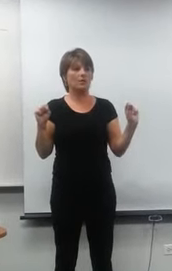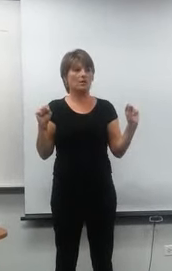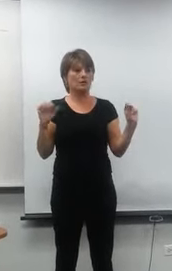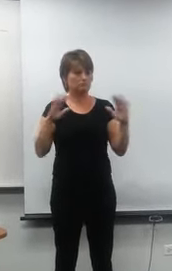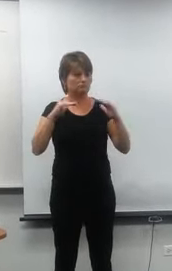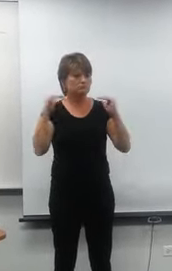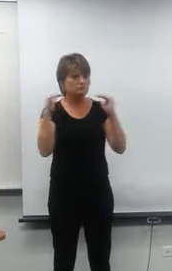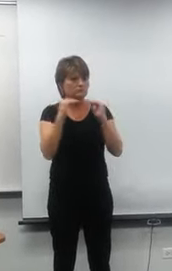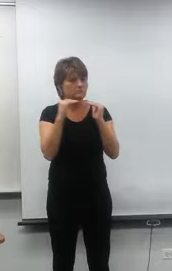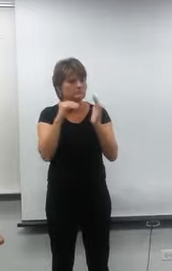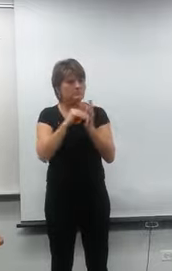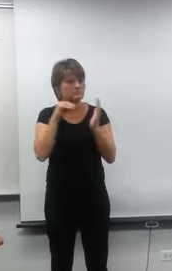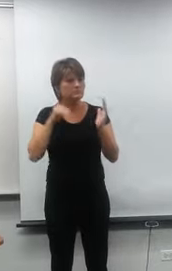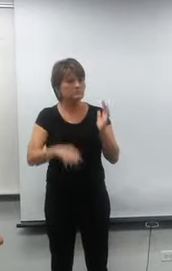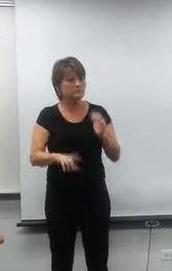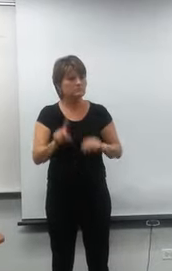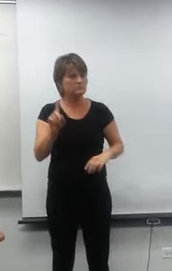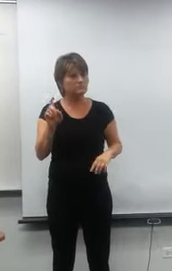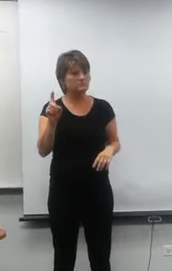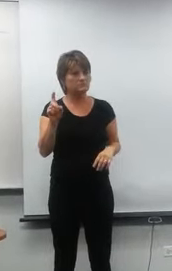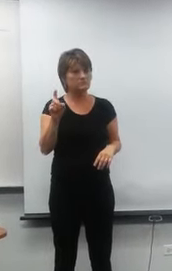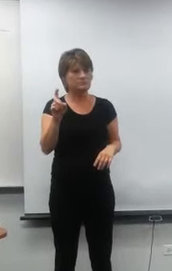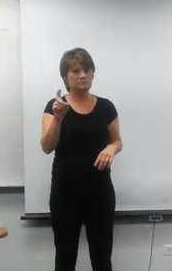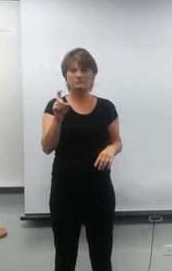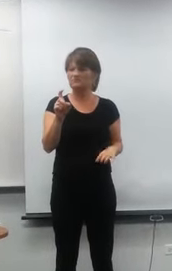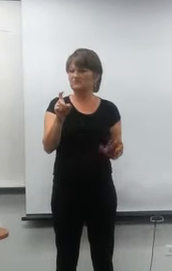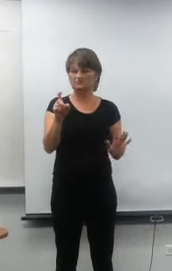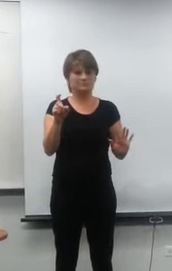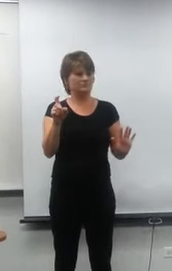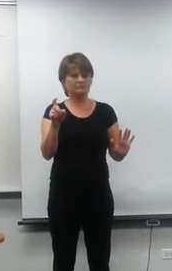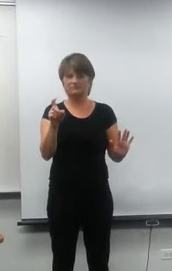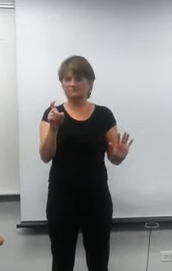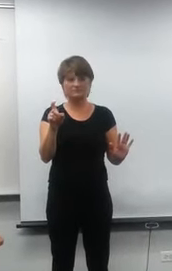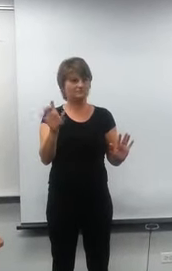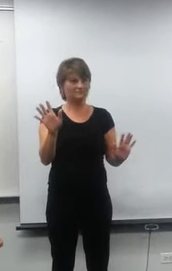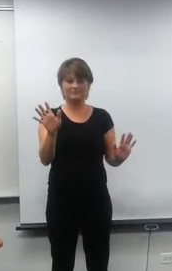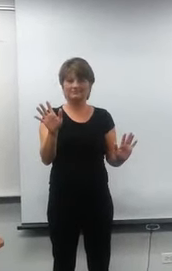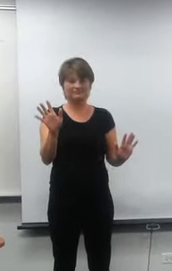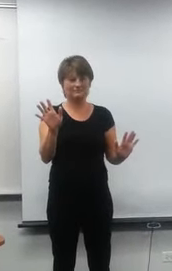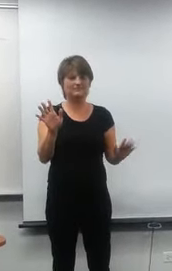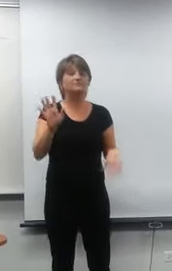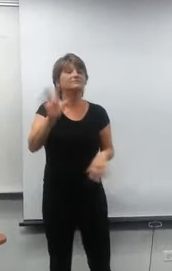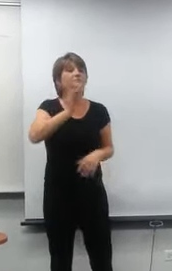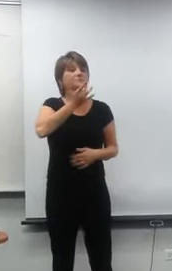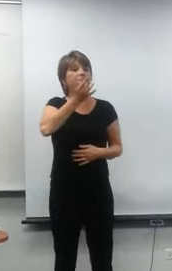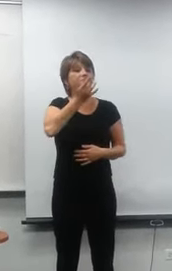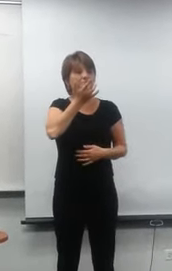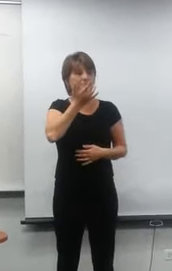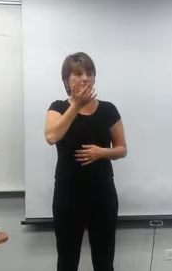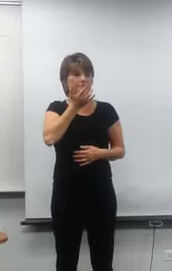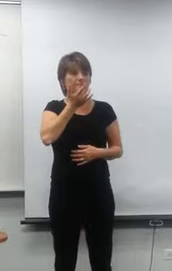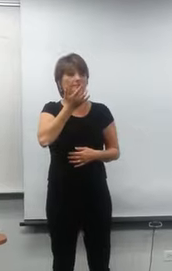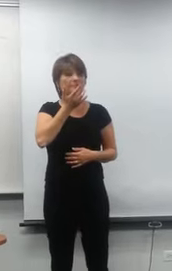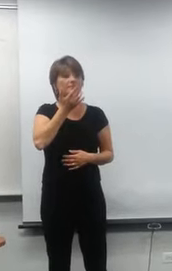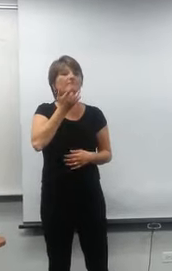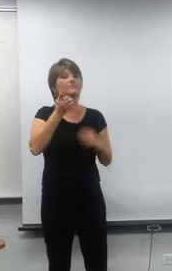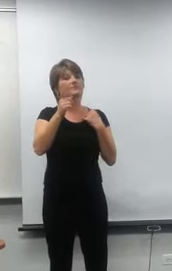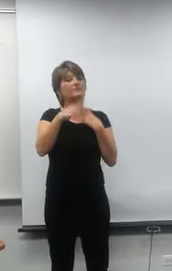at panel 2, is it really fair to students just to sit there for a 5-minute video and be able to fairly evaluate their skills if they pass or not,